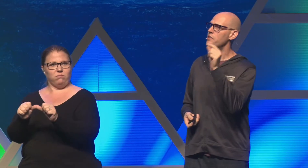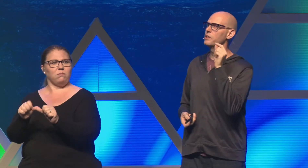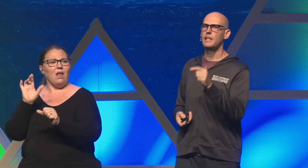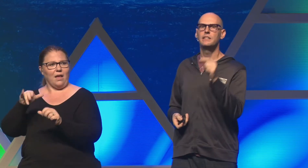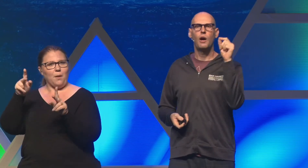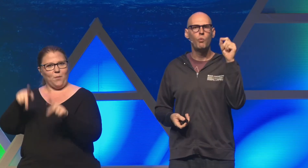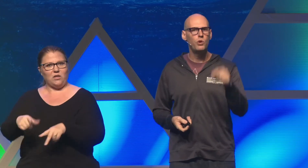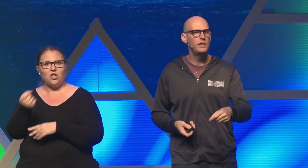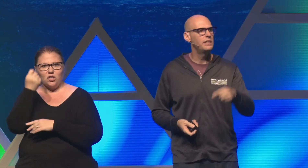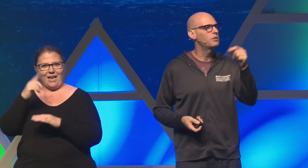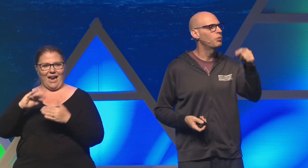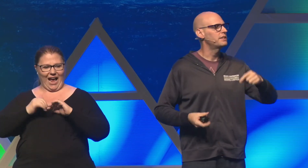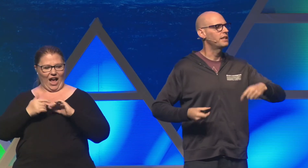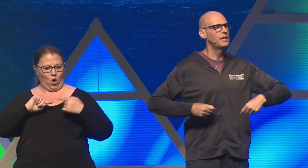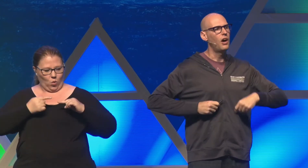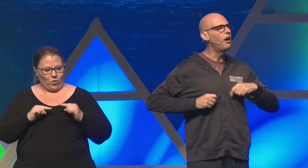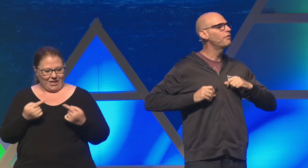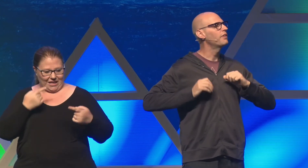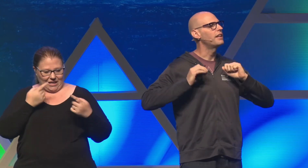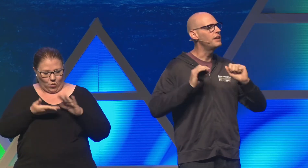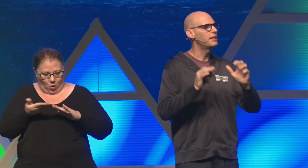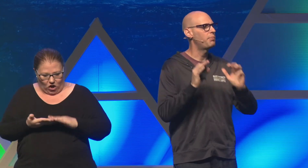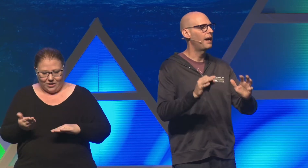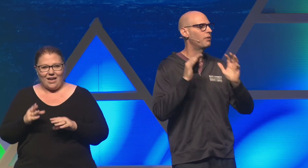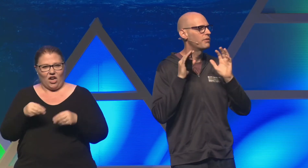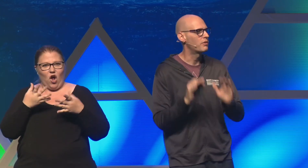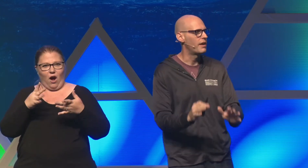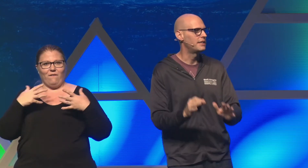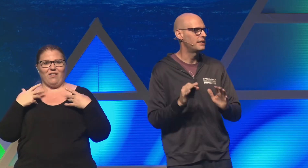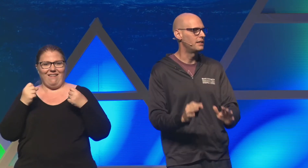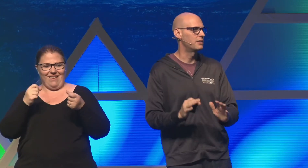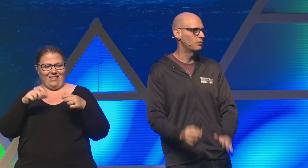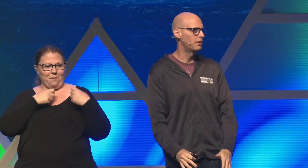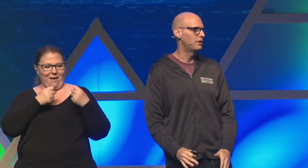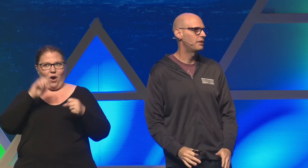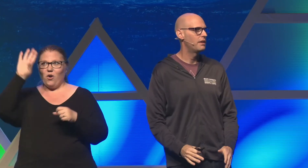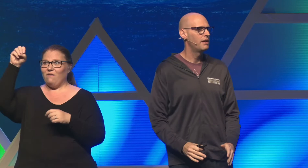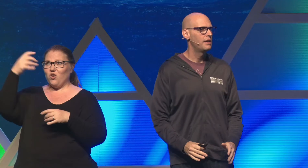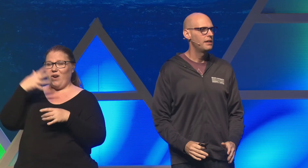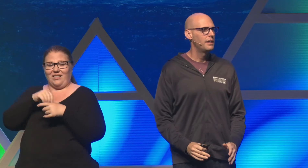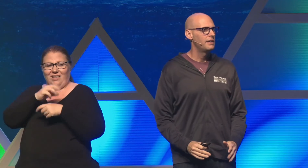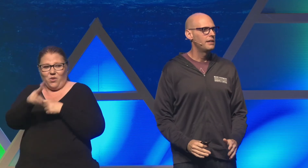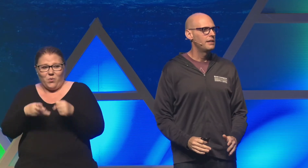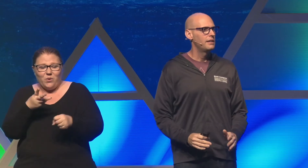who understands how woundedness works and can offer the healing power of grace in this world.